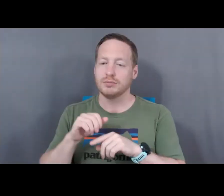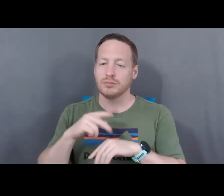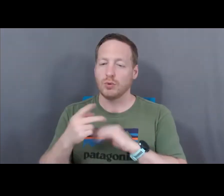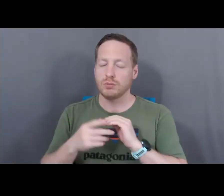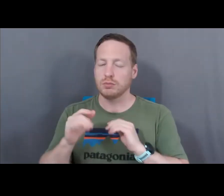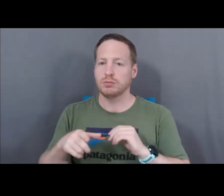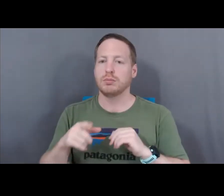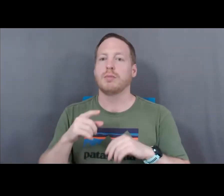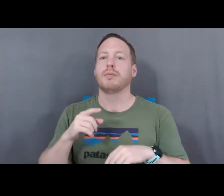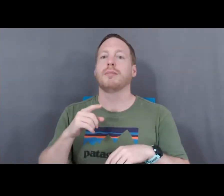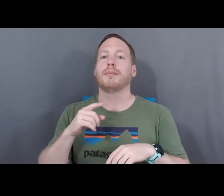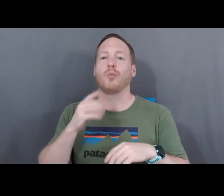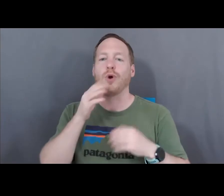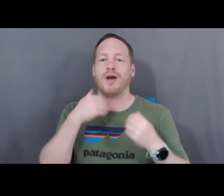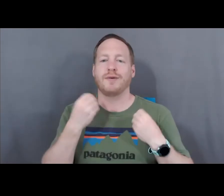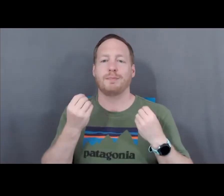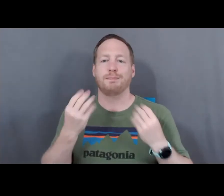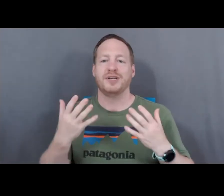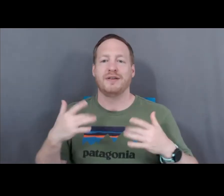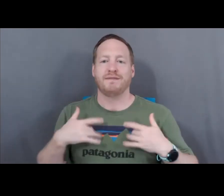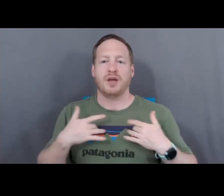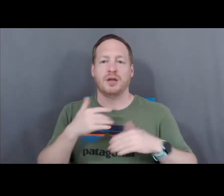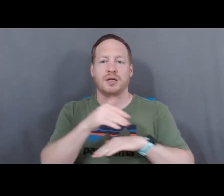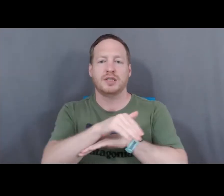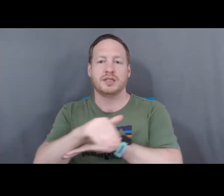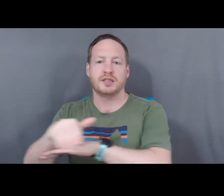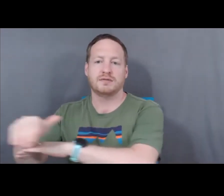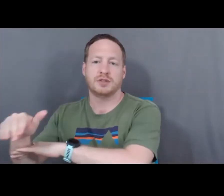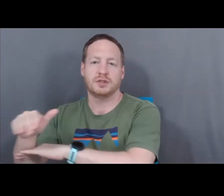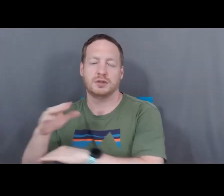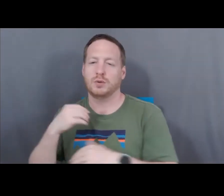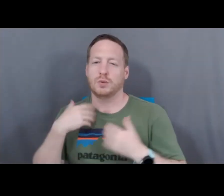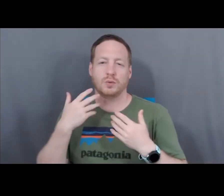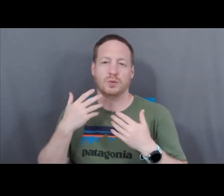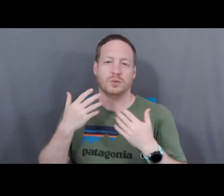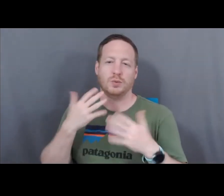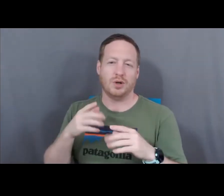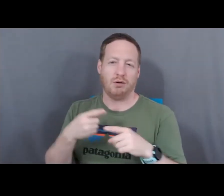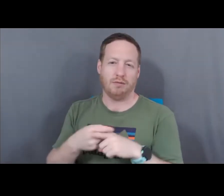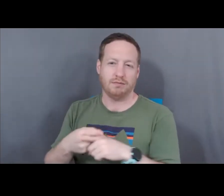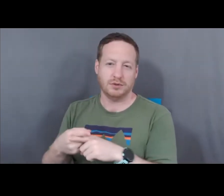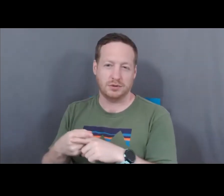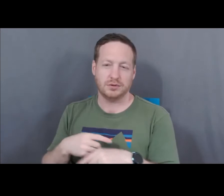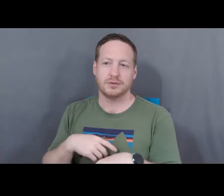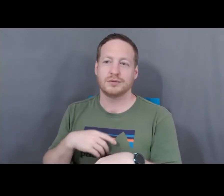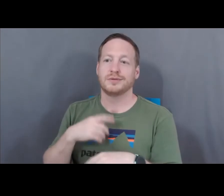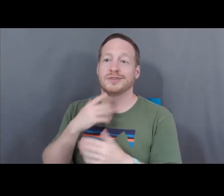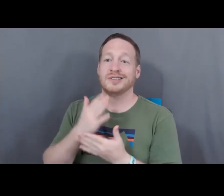equity interpreting program, the healthcare program. I know that we have several events that are happening that week in the evening. And so there's going to be